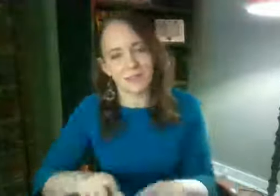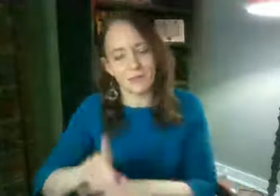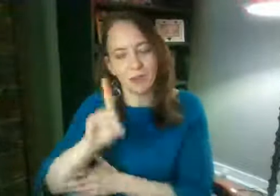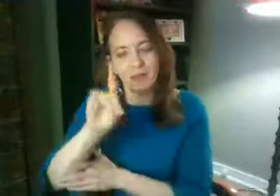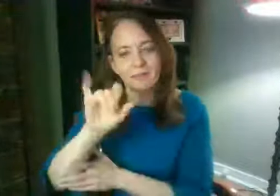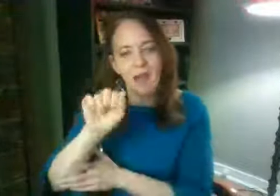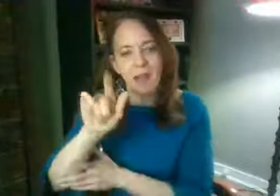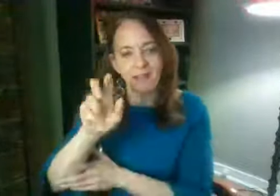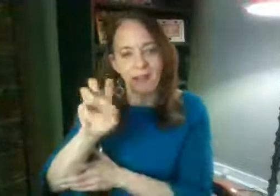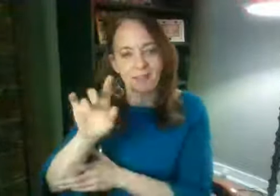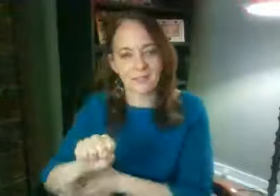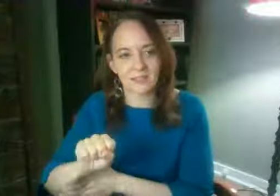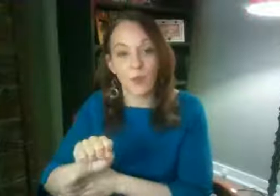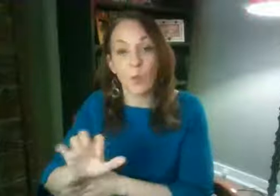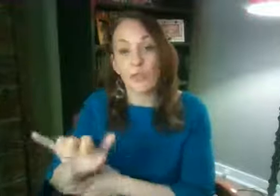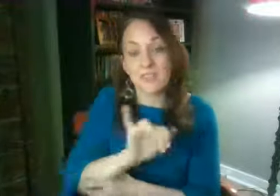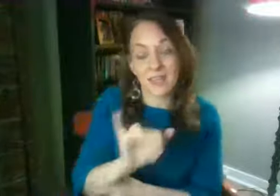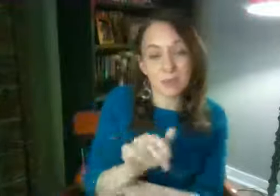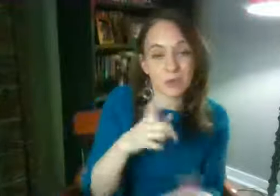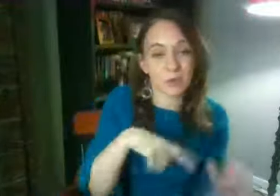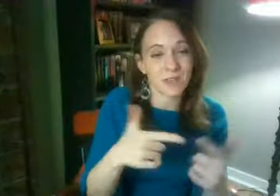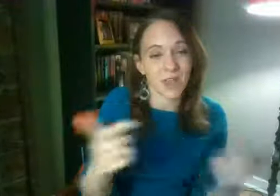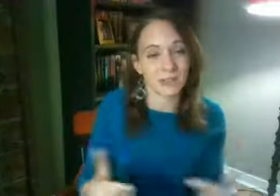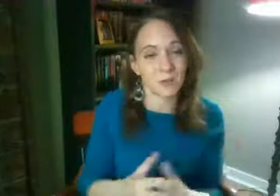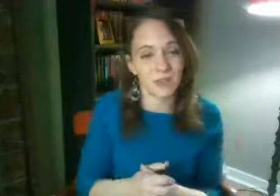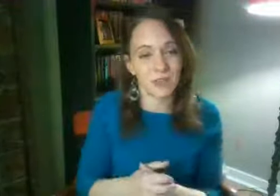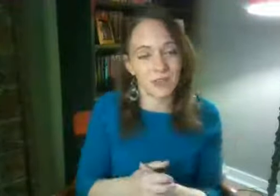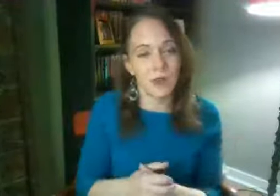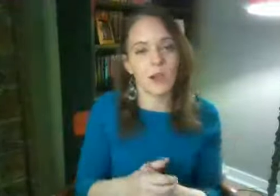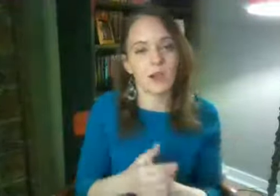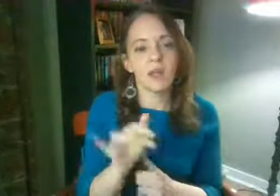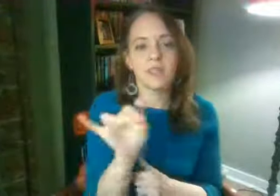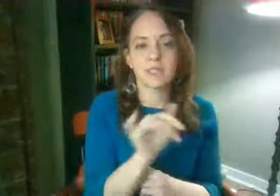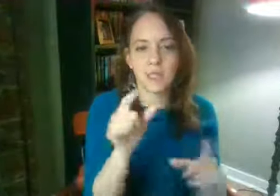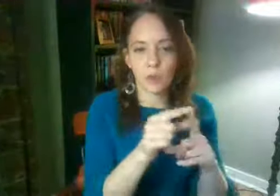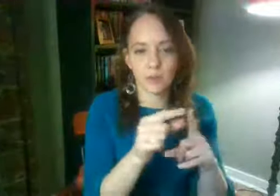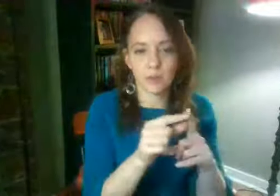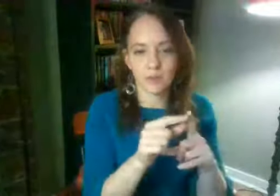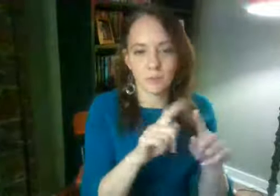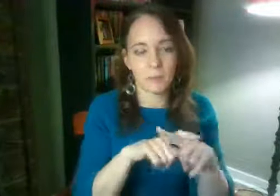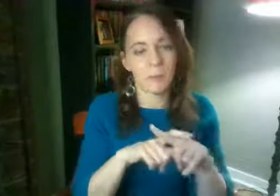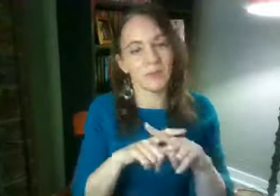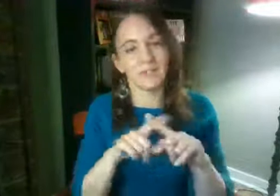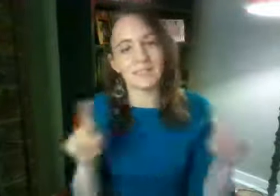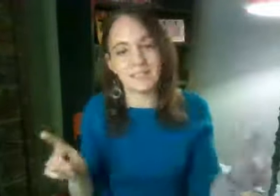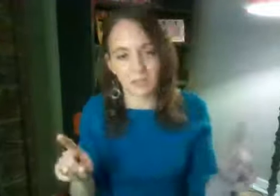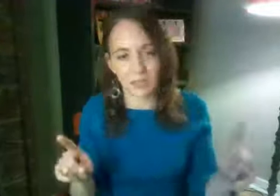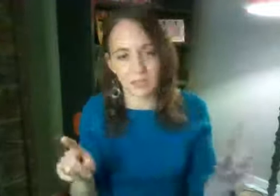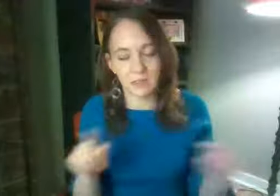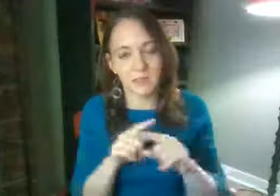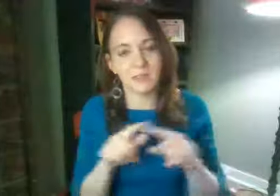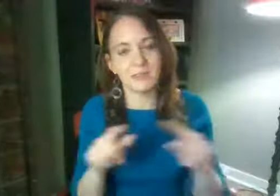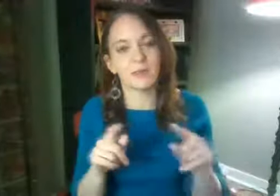of different dialects. Well, the same is true of sign language, where the same word might be really different in